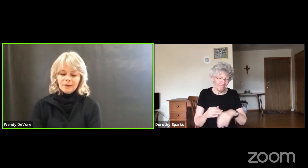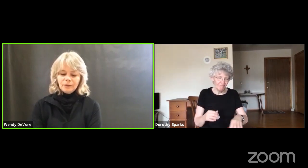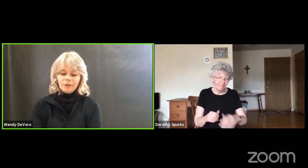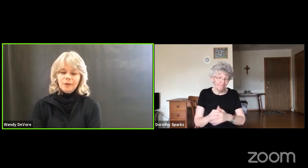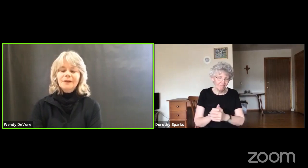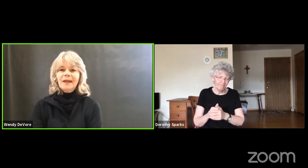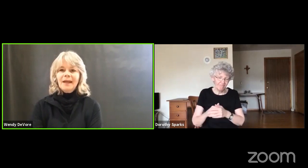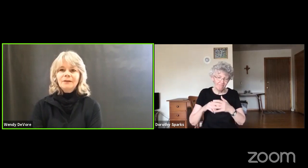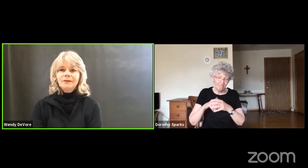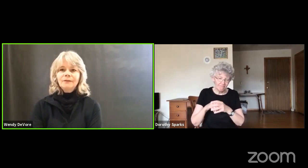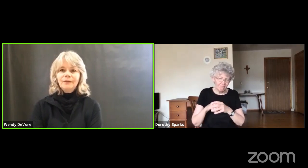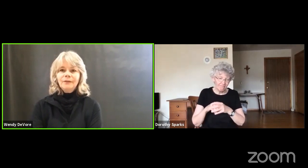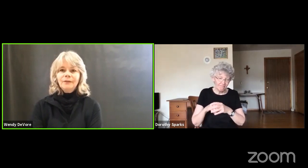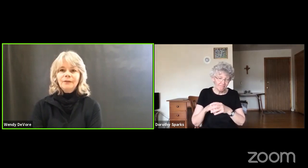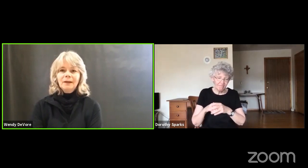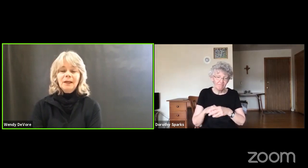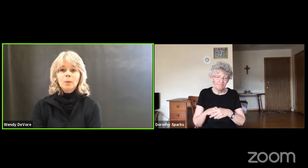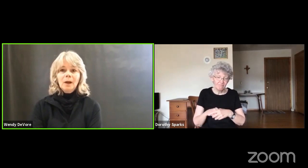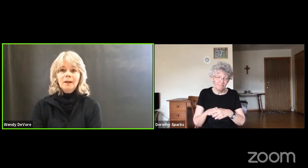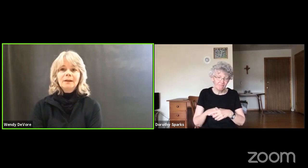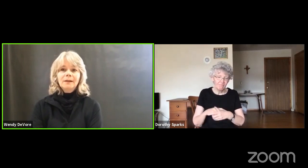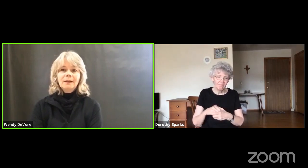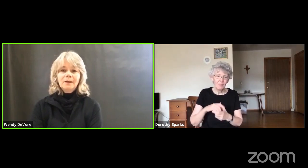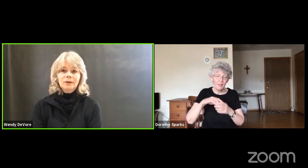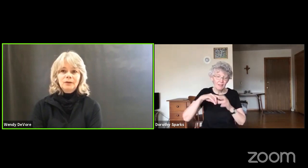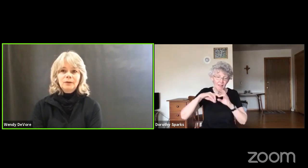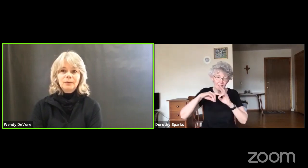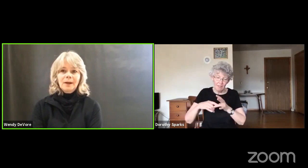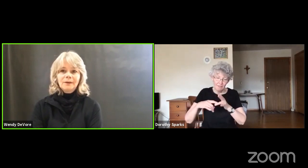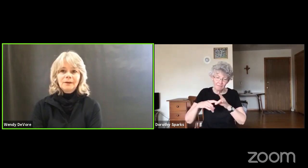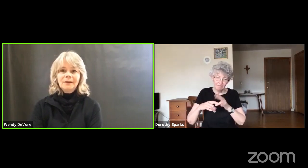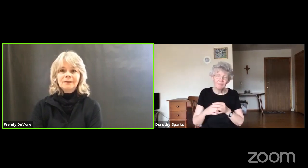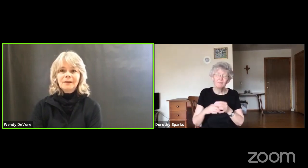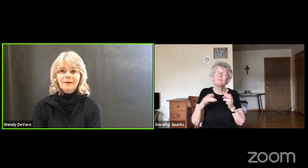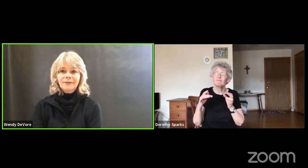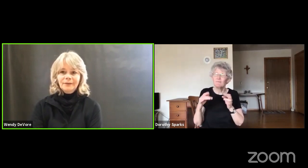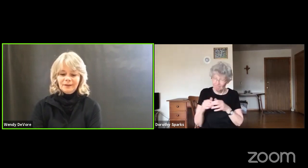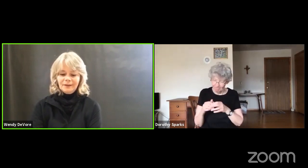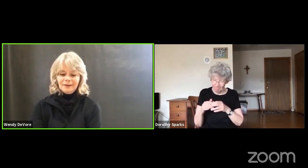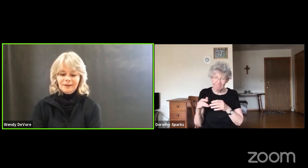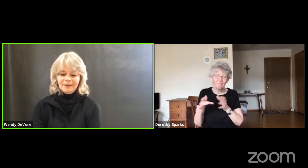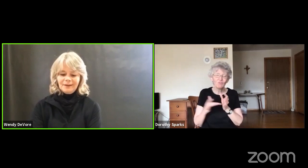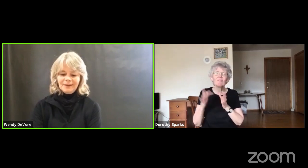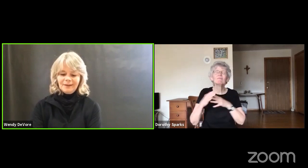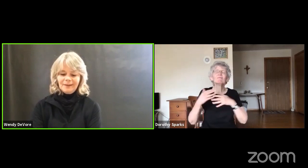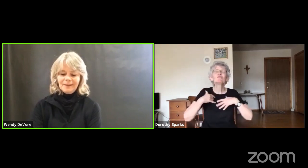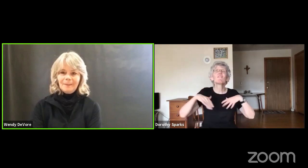putting nails through his hands and feet, he willingly surrendered his life.